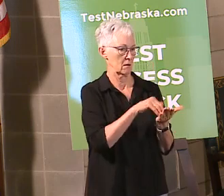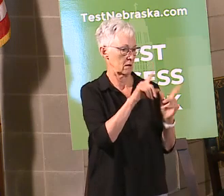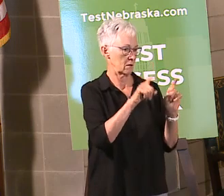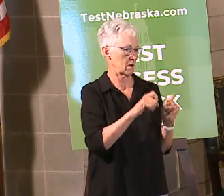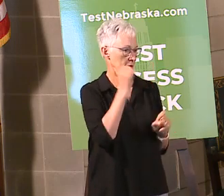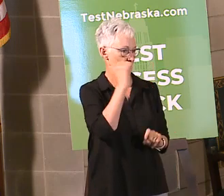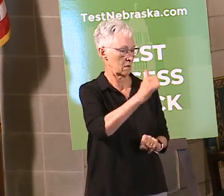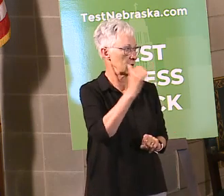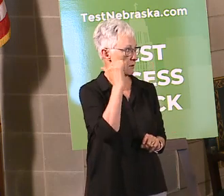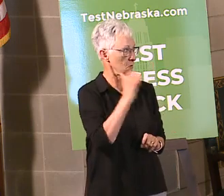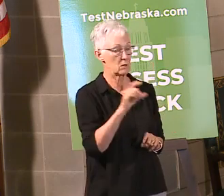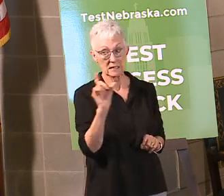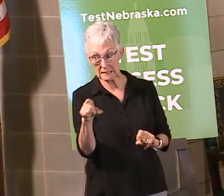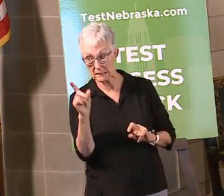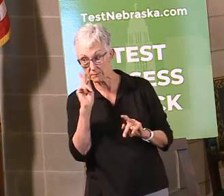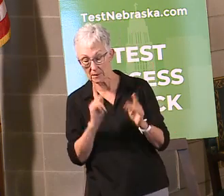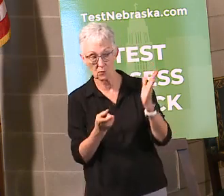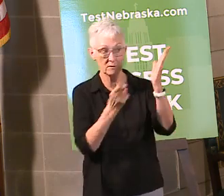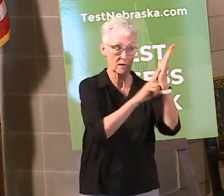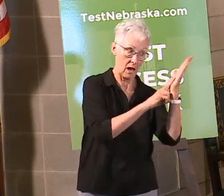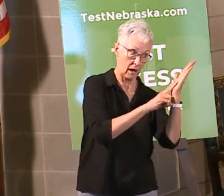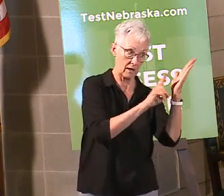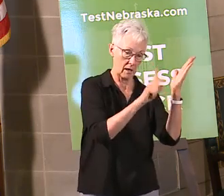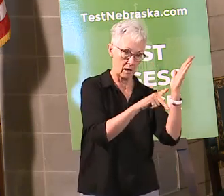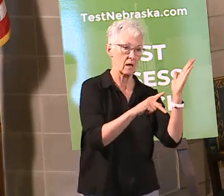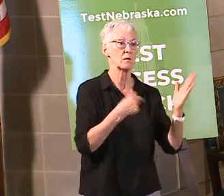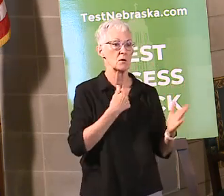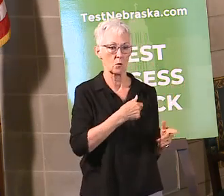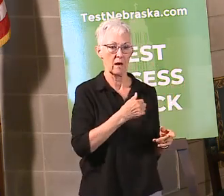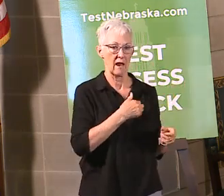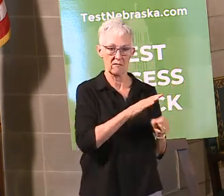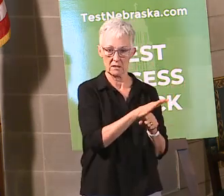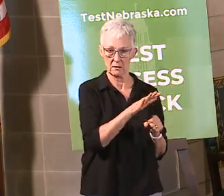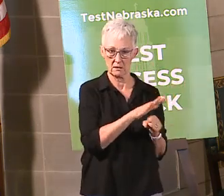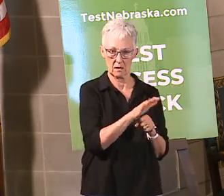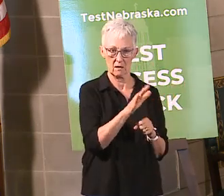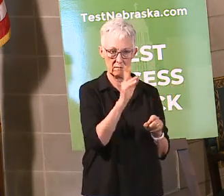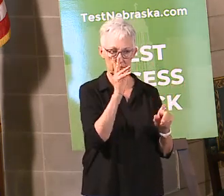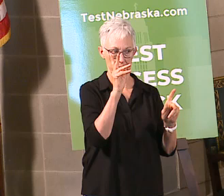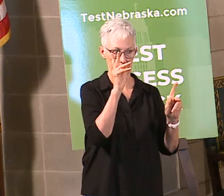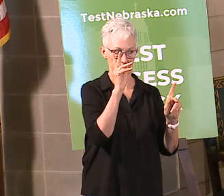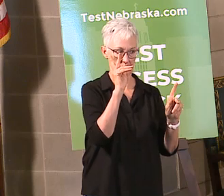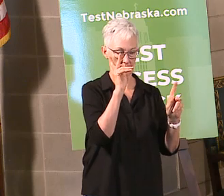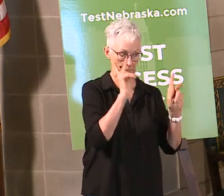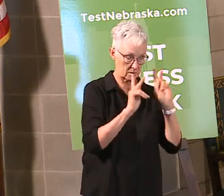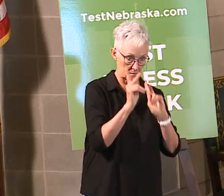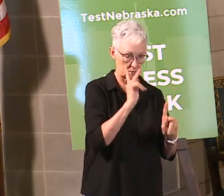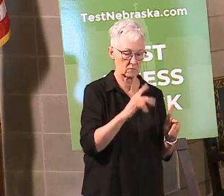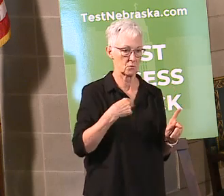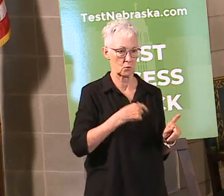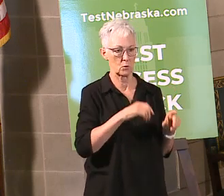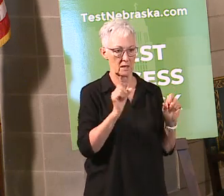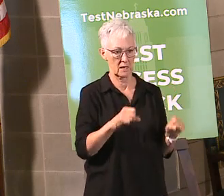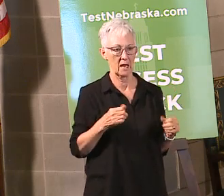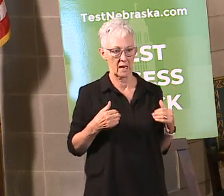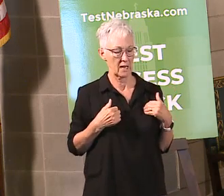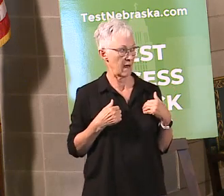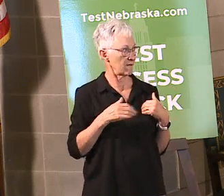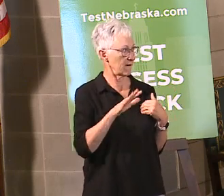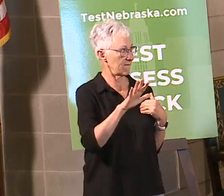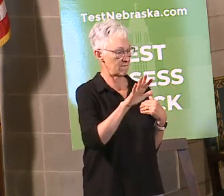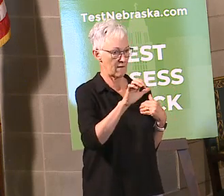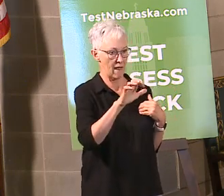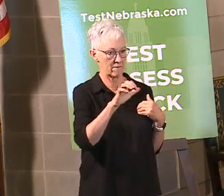up for testnebraska.com so that we can have the people so that we can, get 500 people a day through each of those tests. So sign